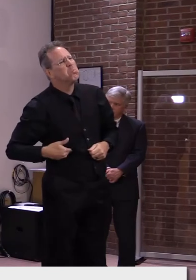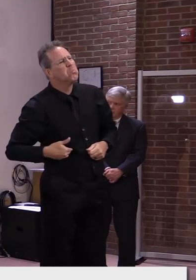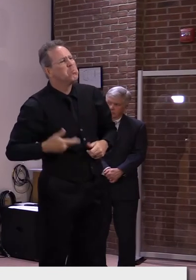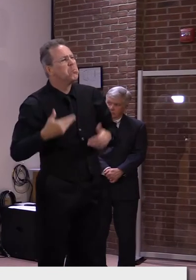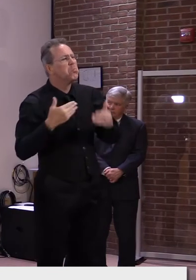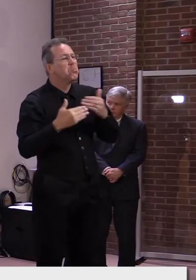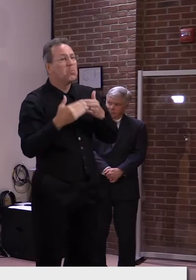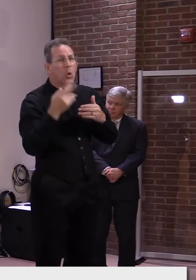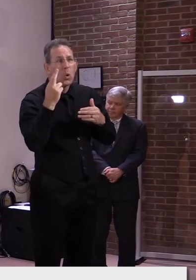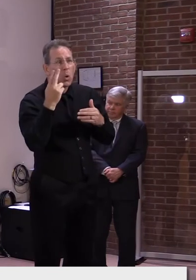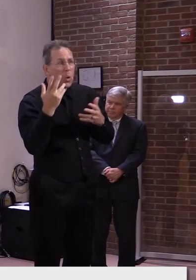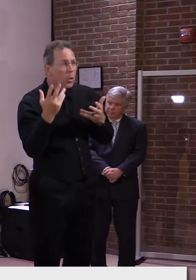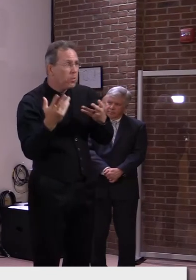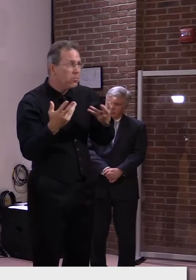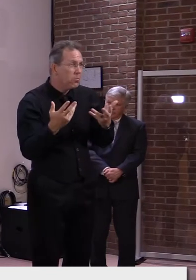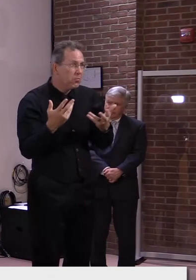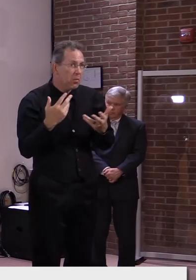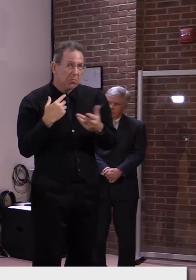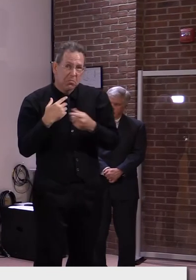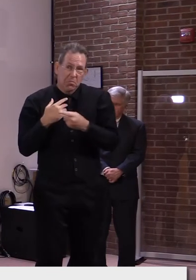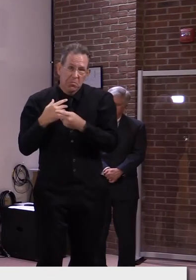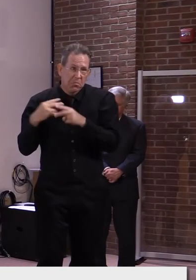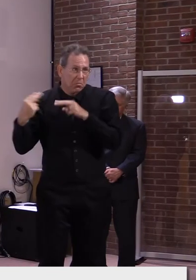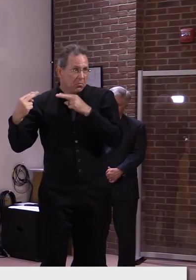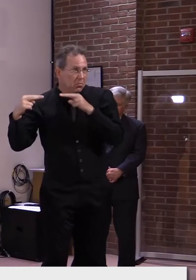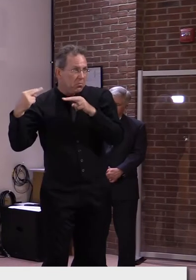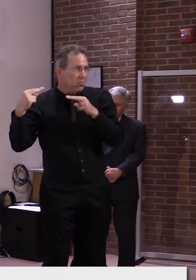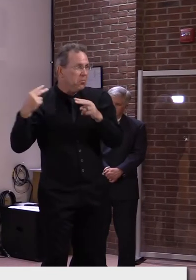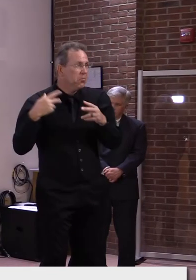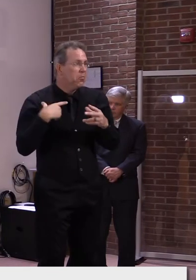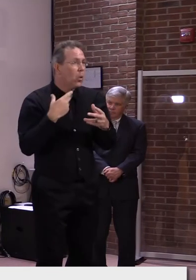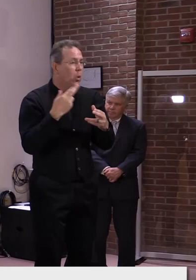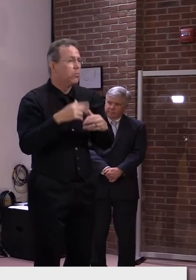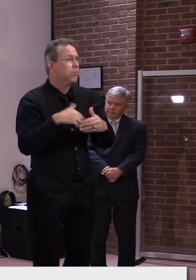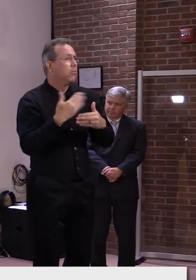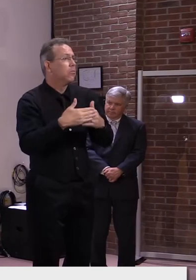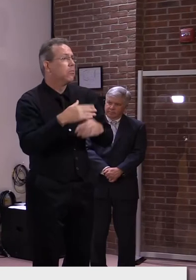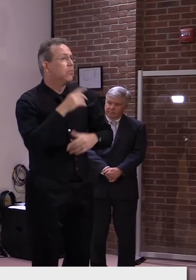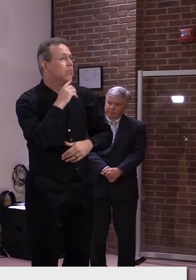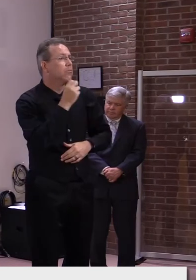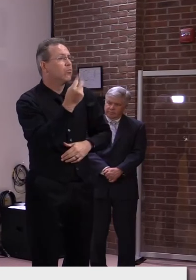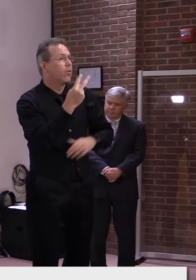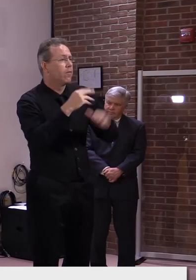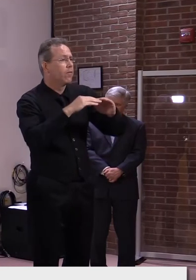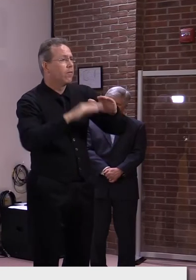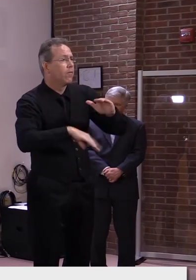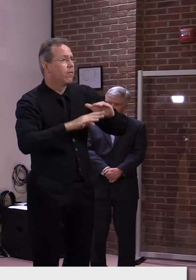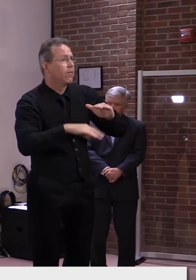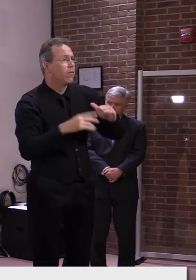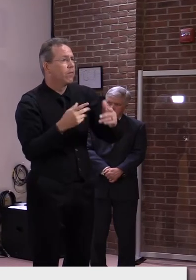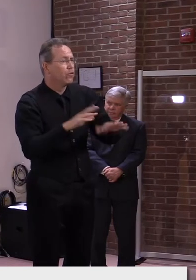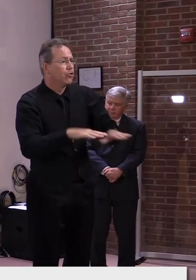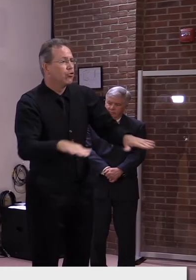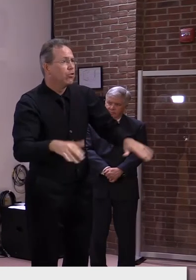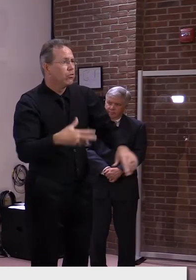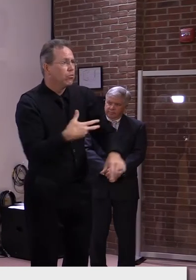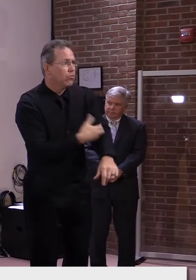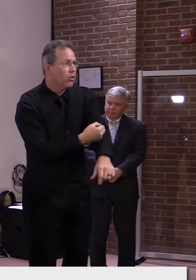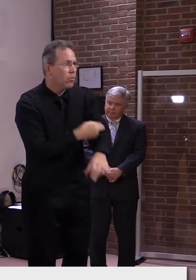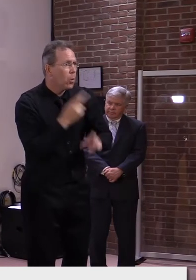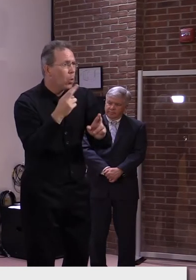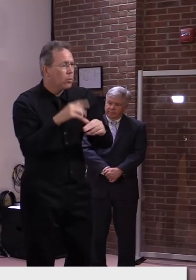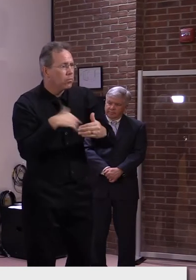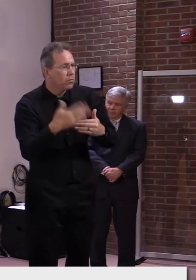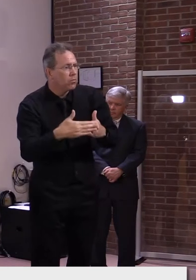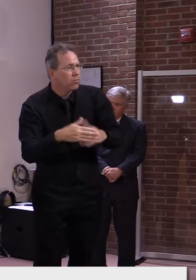population sometime in the fall. So we'll want to vaccinate younger children at that point in time as